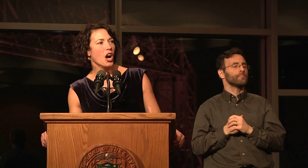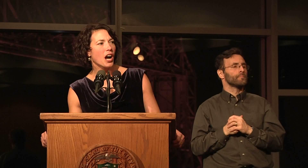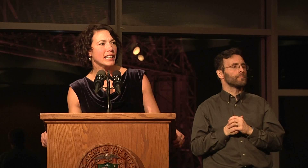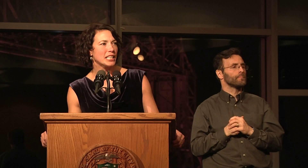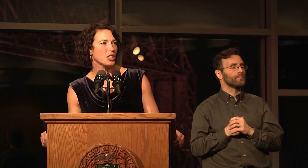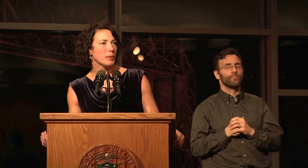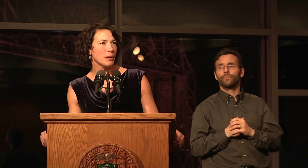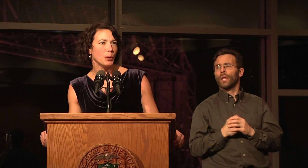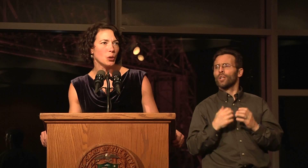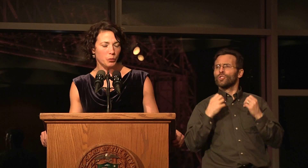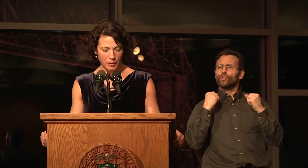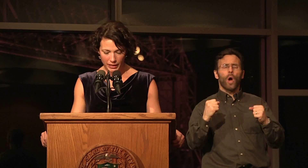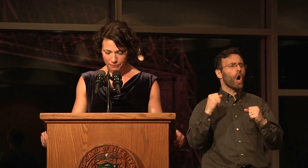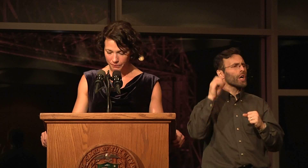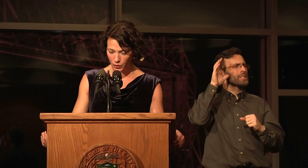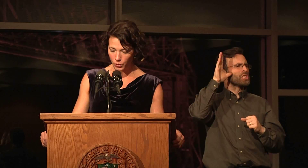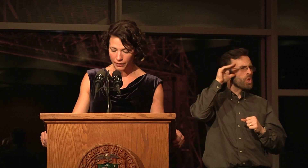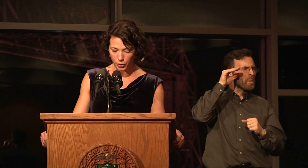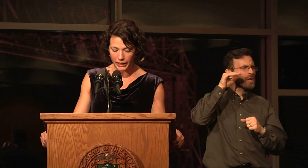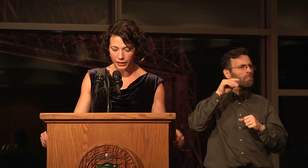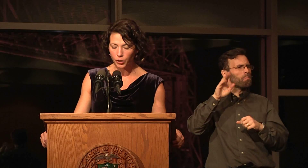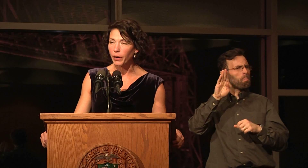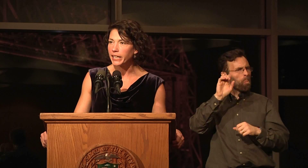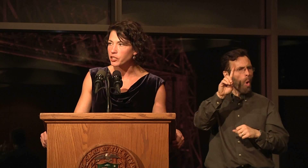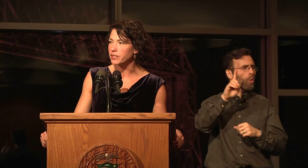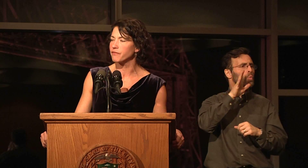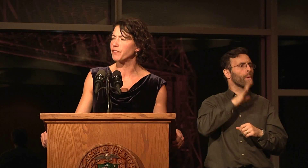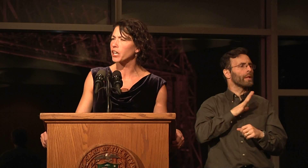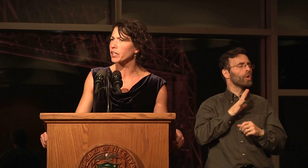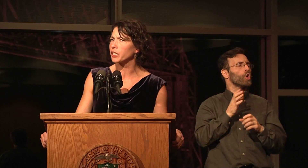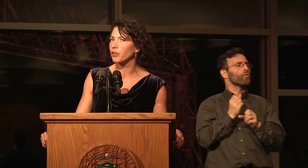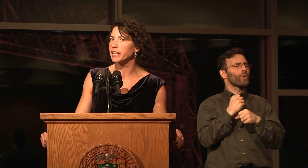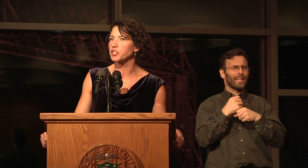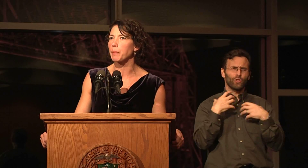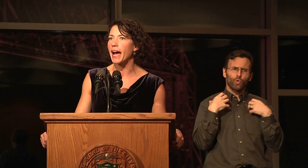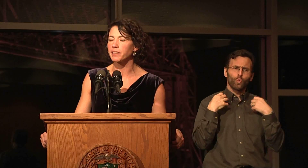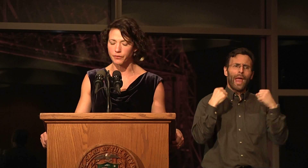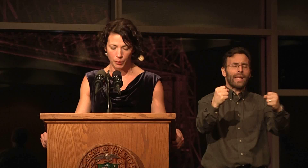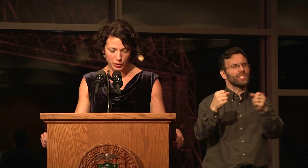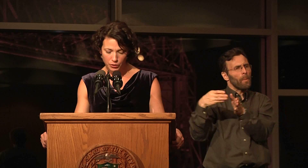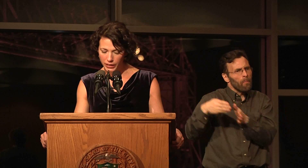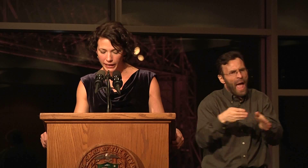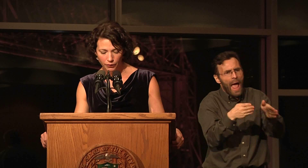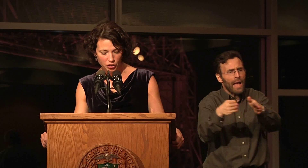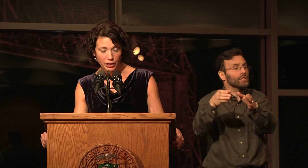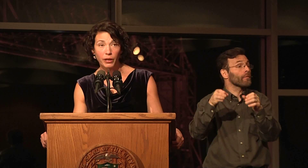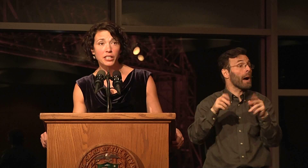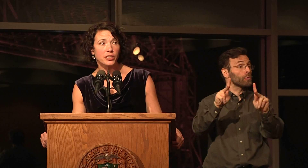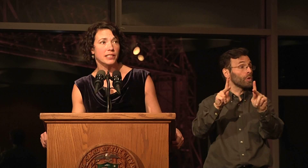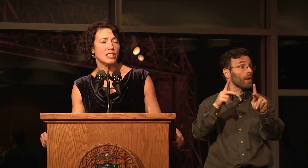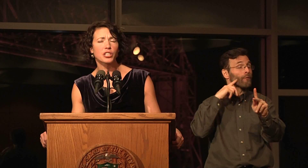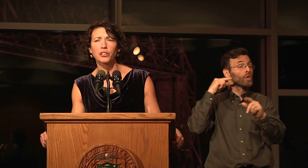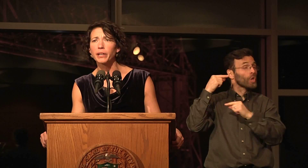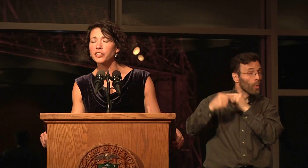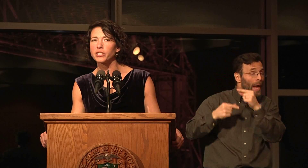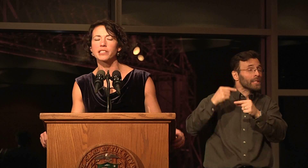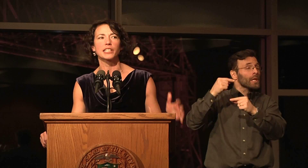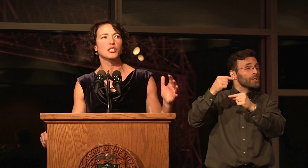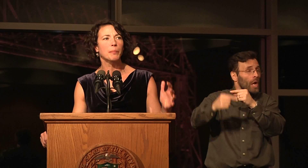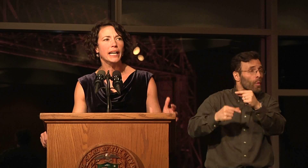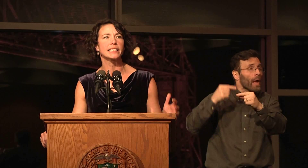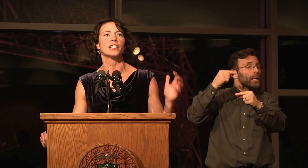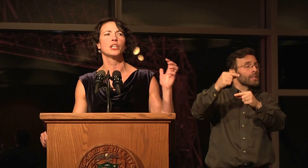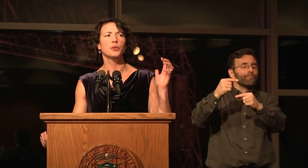these strong and determined and bold women who have created courageous, very courageous paths of opportunity over generations and